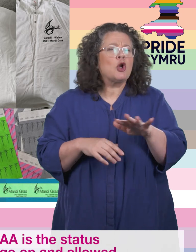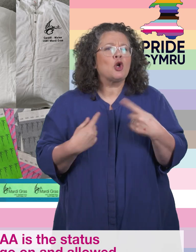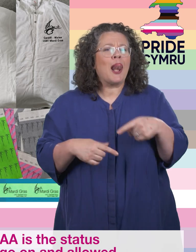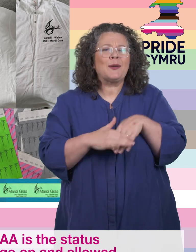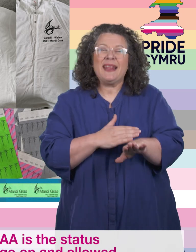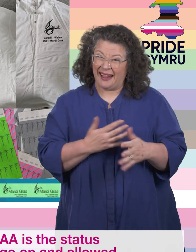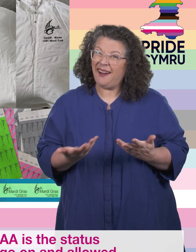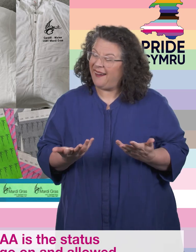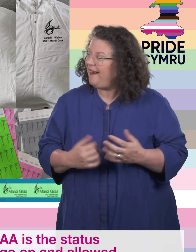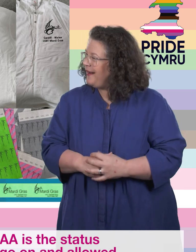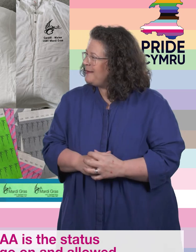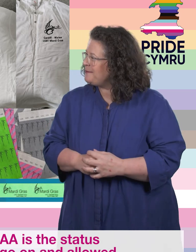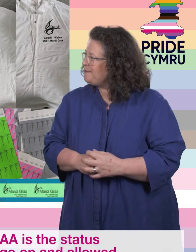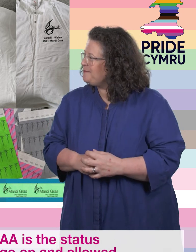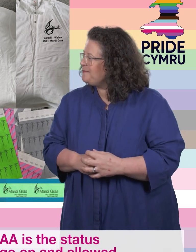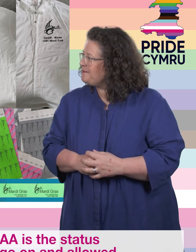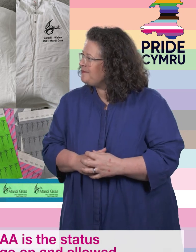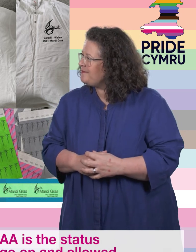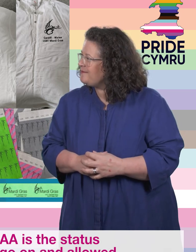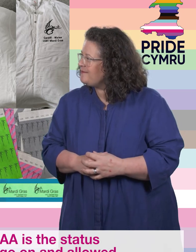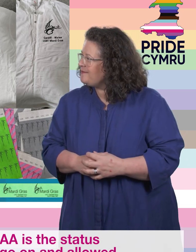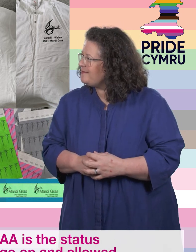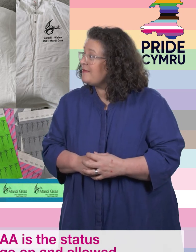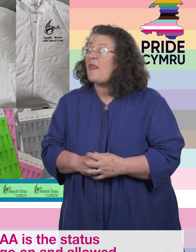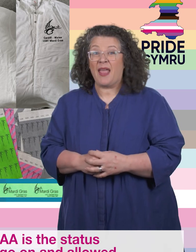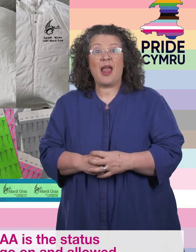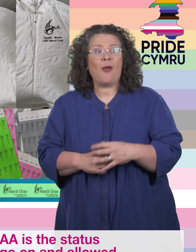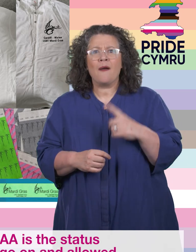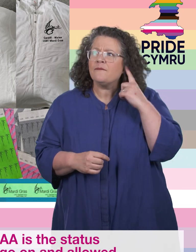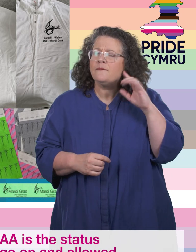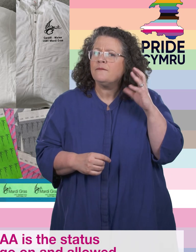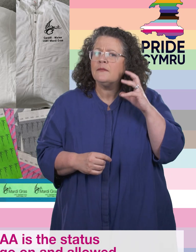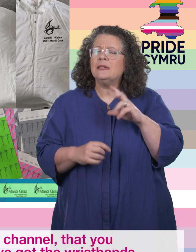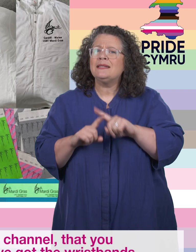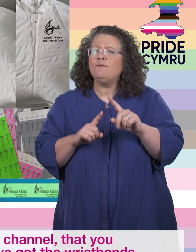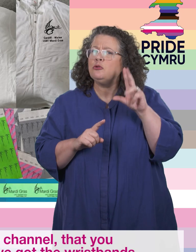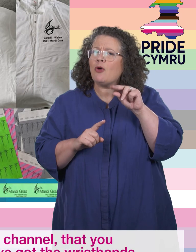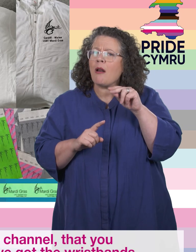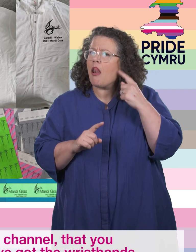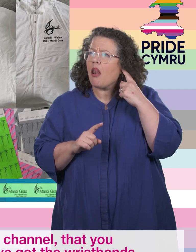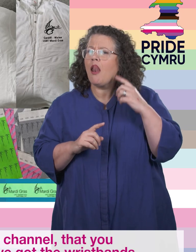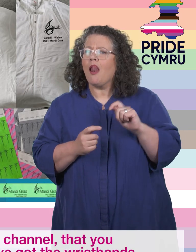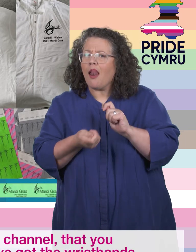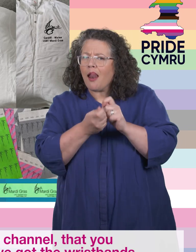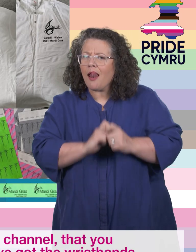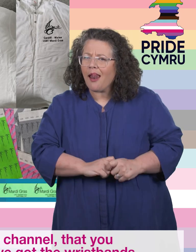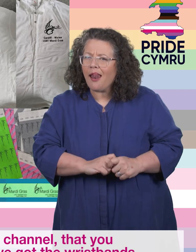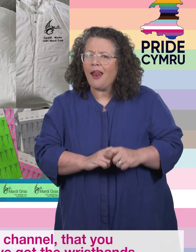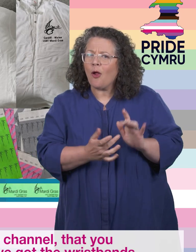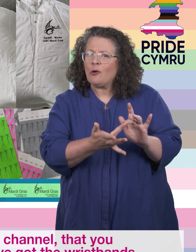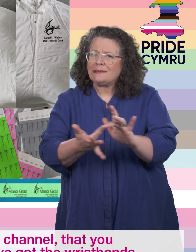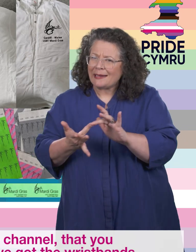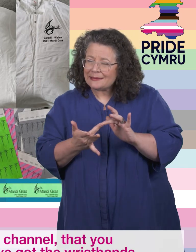the sort of the AAA is the status you are and which areas you can go and all that. And then this one, you've got the